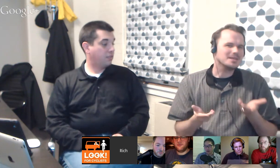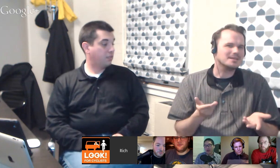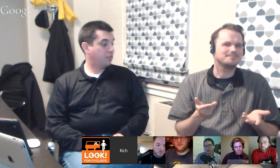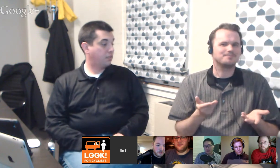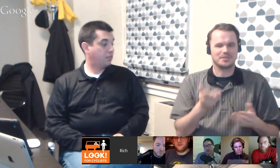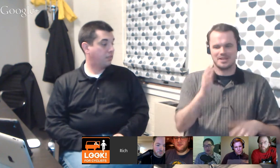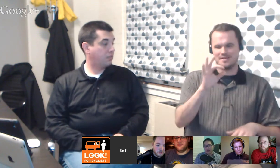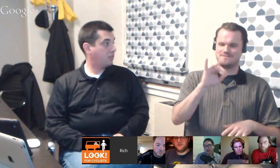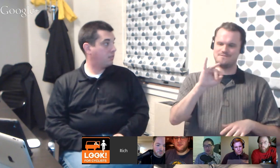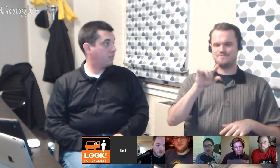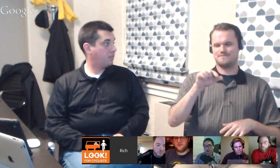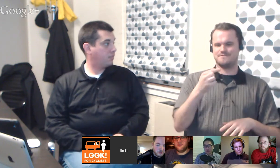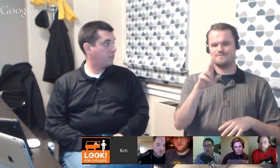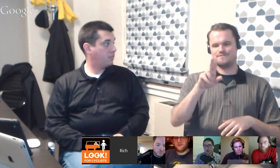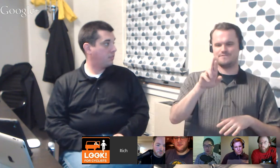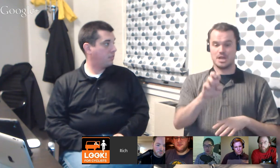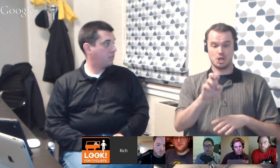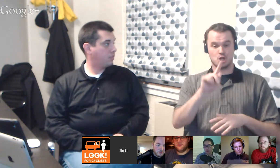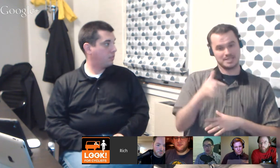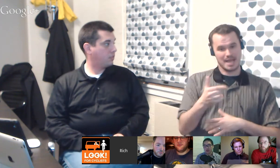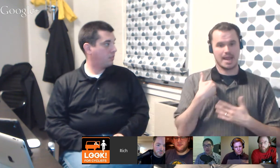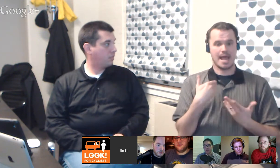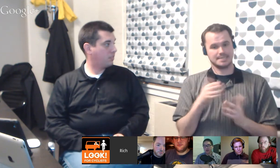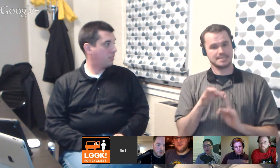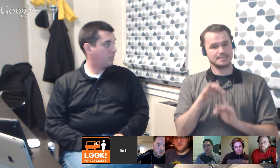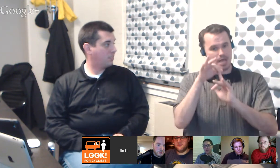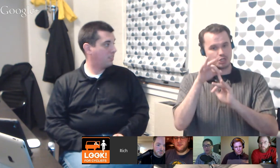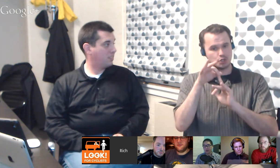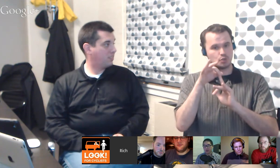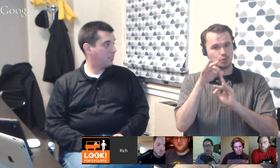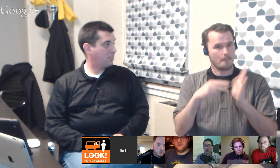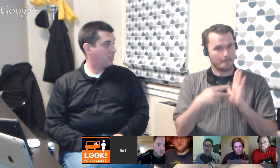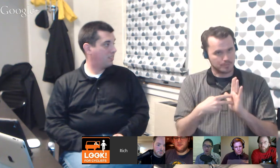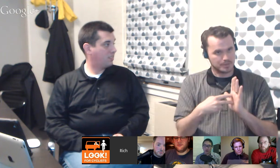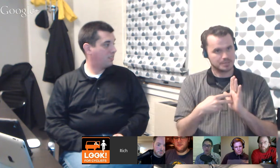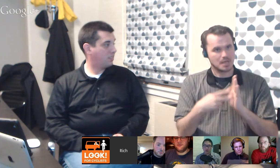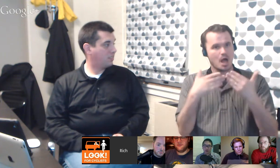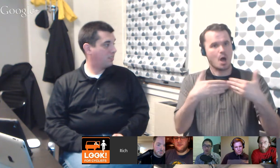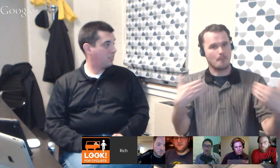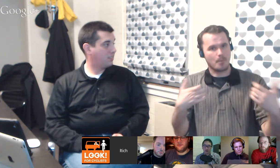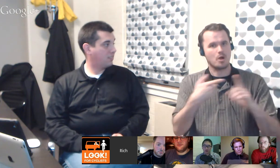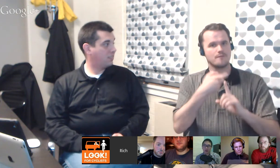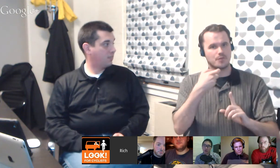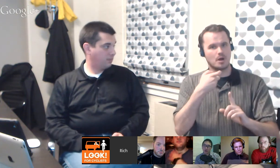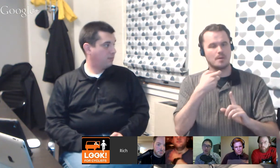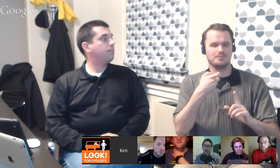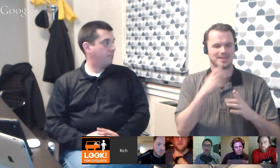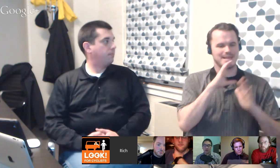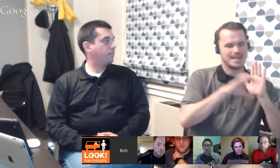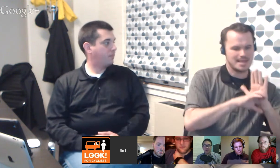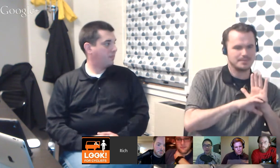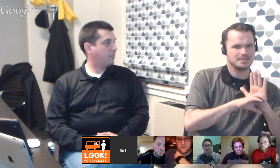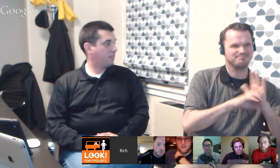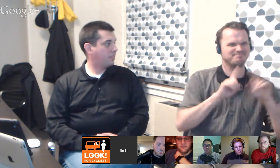figure tag itself obviously has its own special purpose apart from the like image tag.